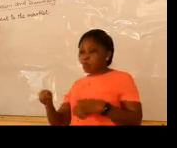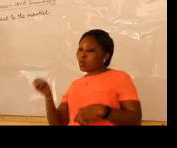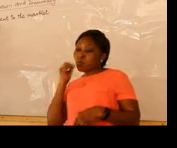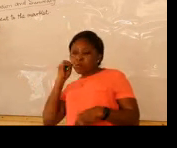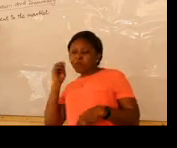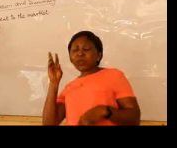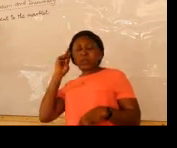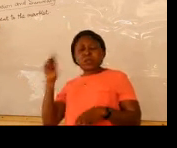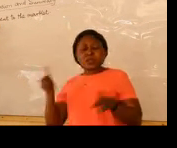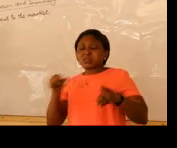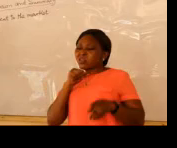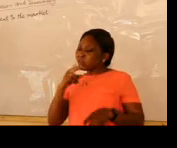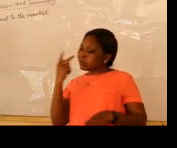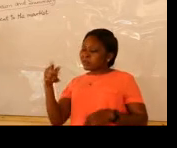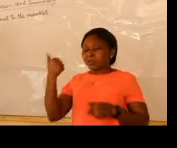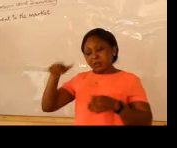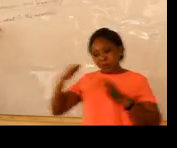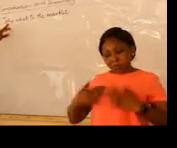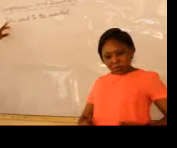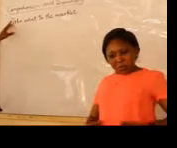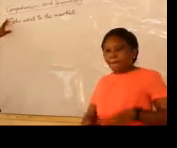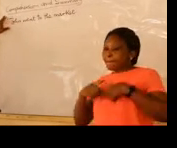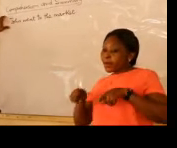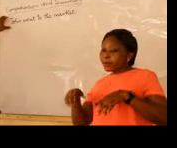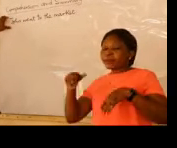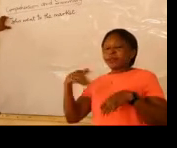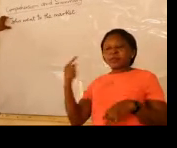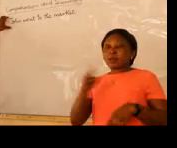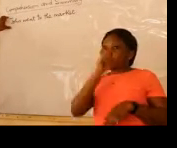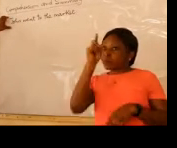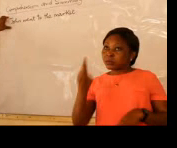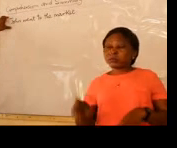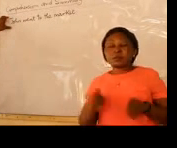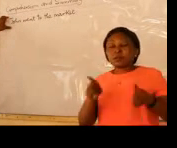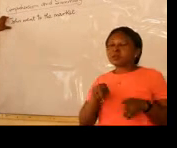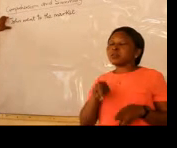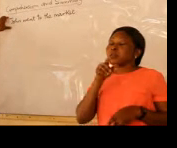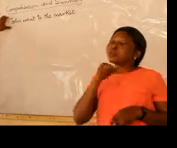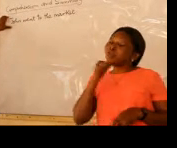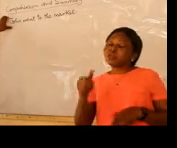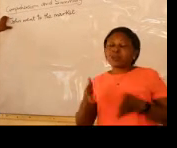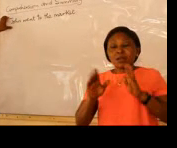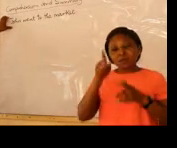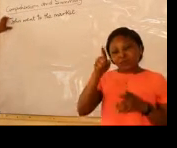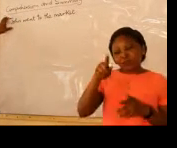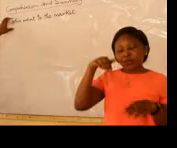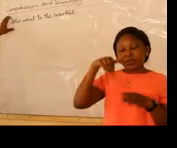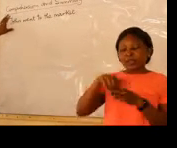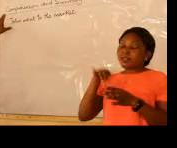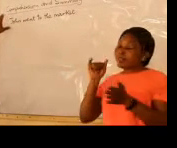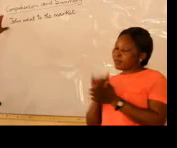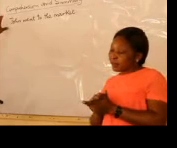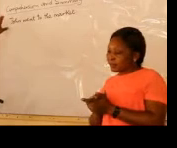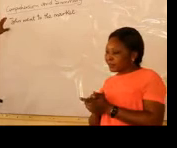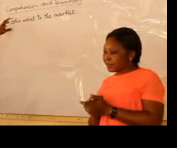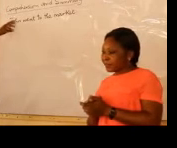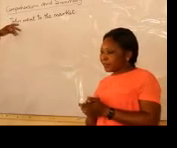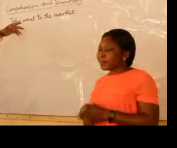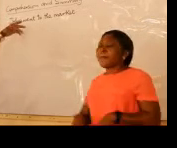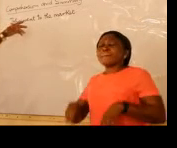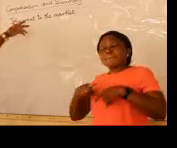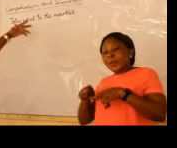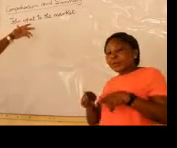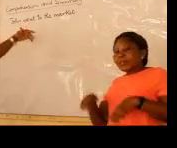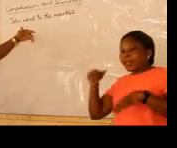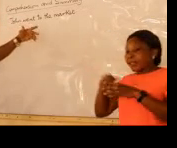that. You can add in comprehension, you can add when John went